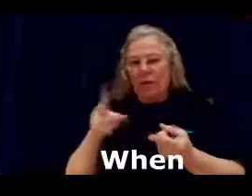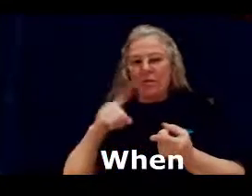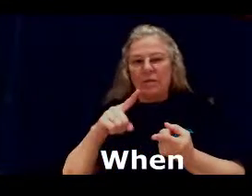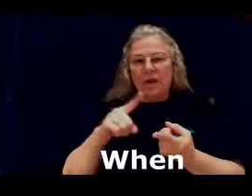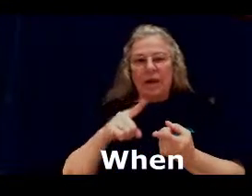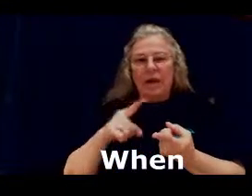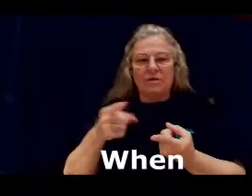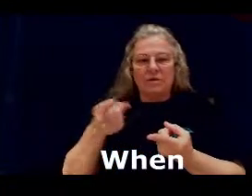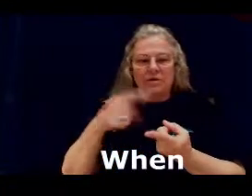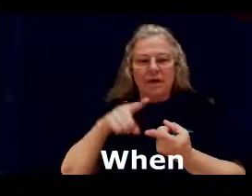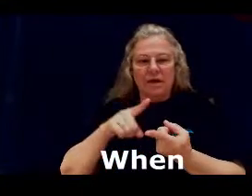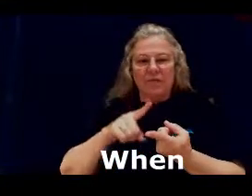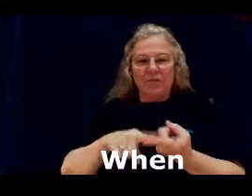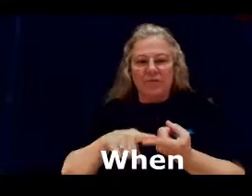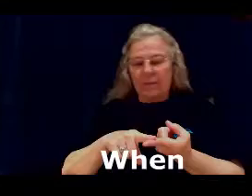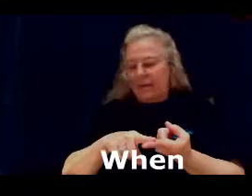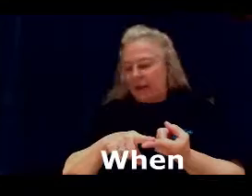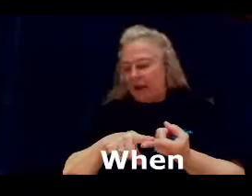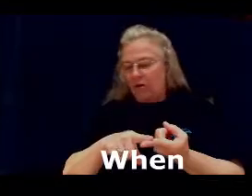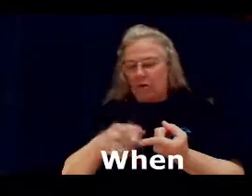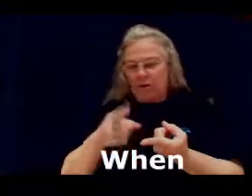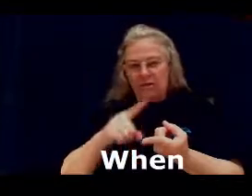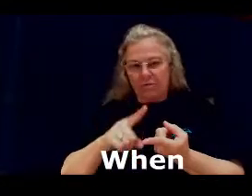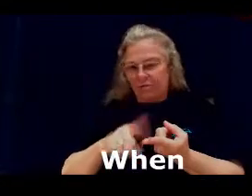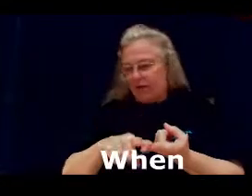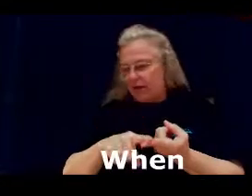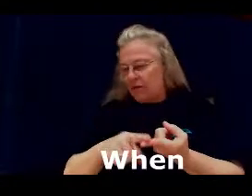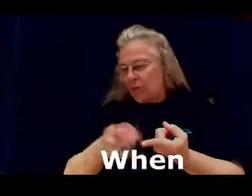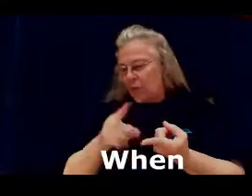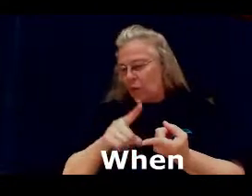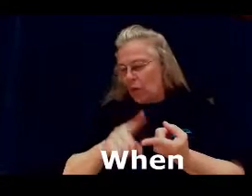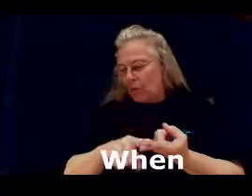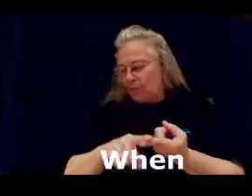When, and it's just like a little flip and land on your finger. When.